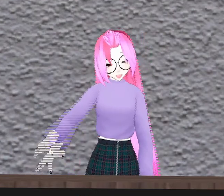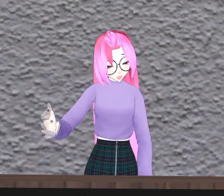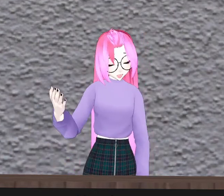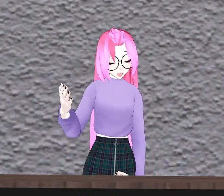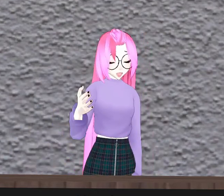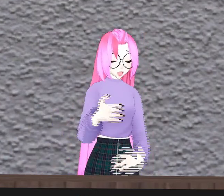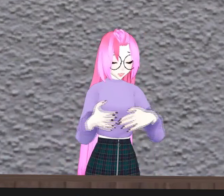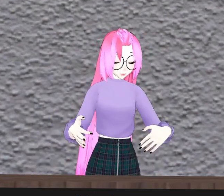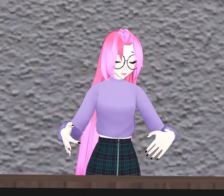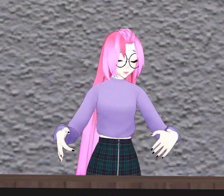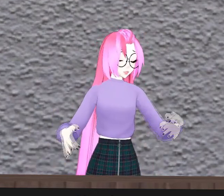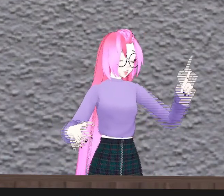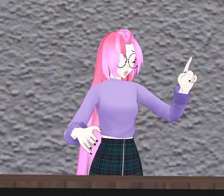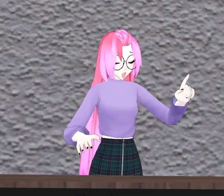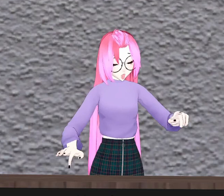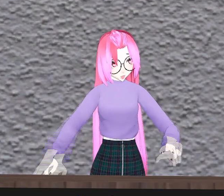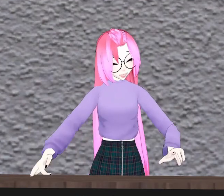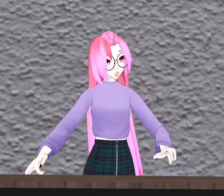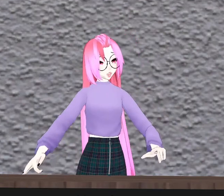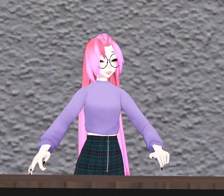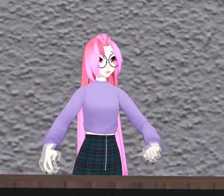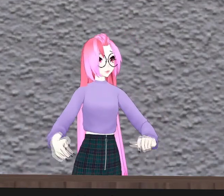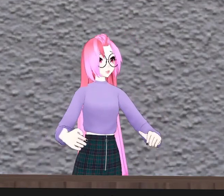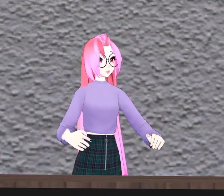one more time. From the top. Ready?